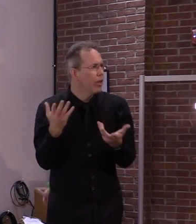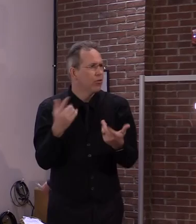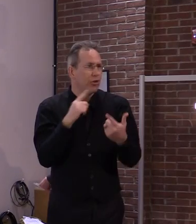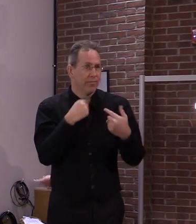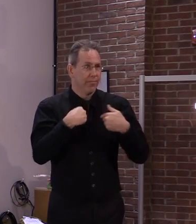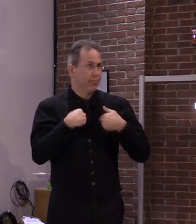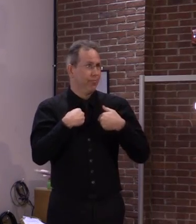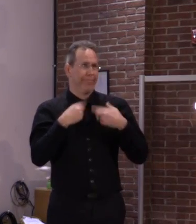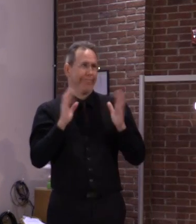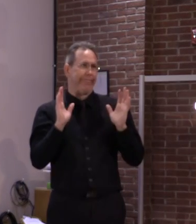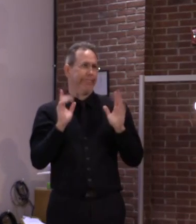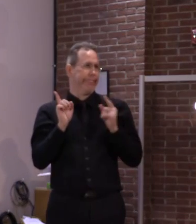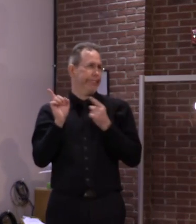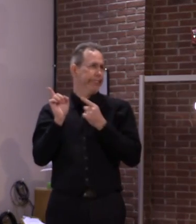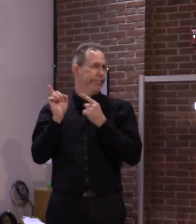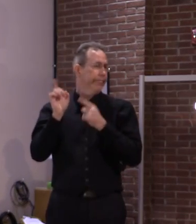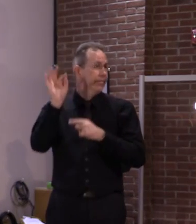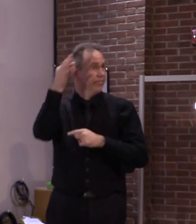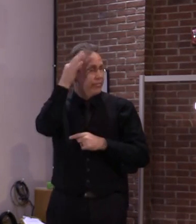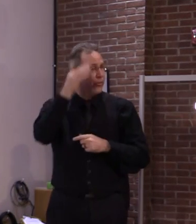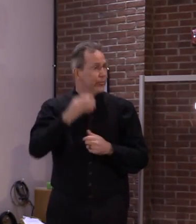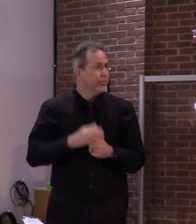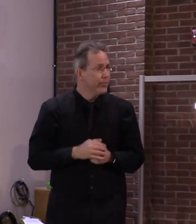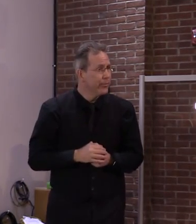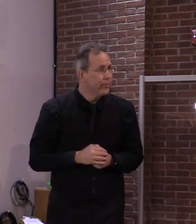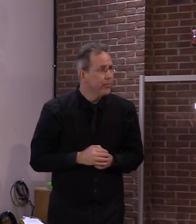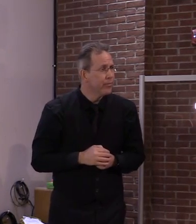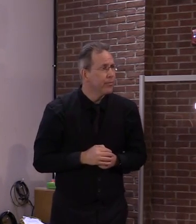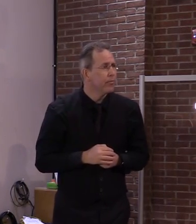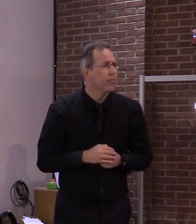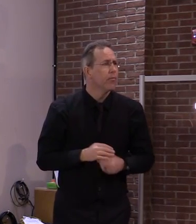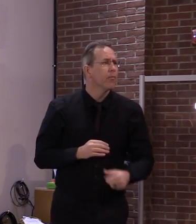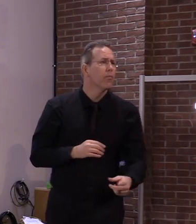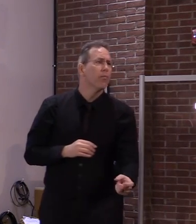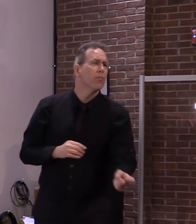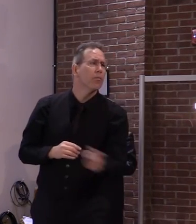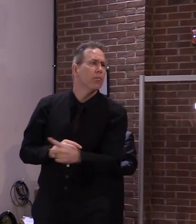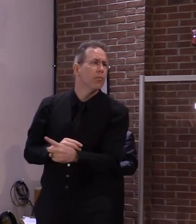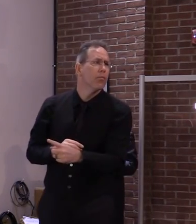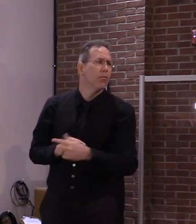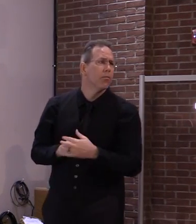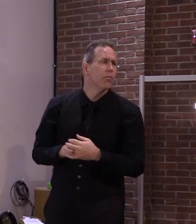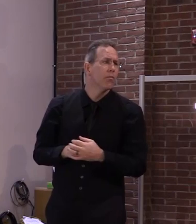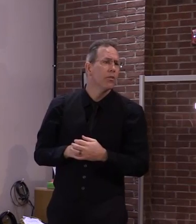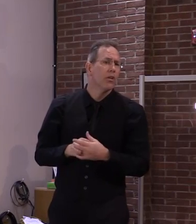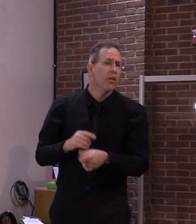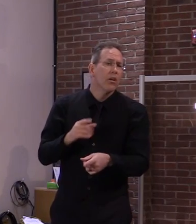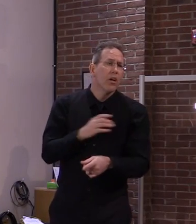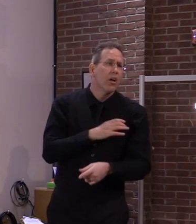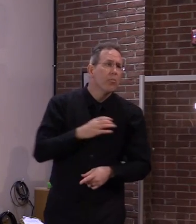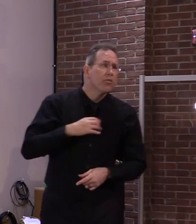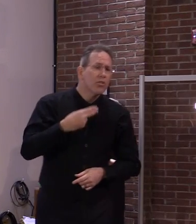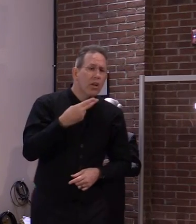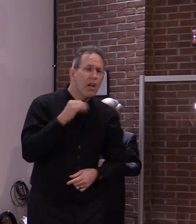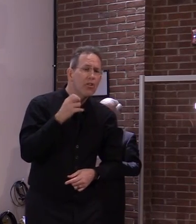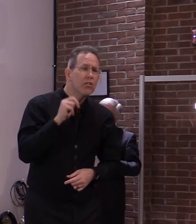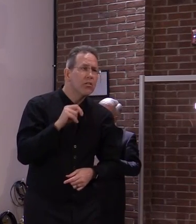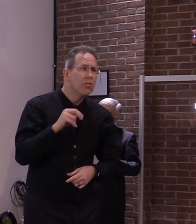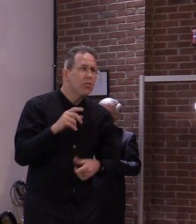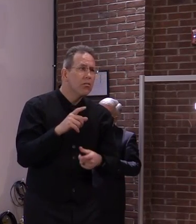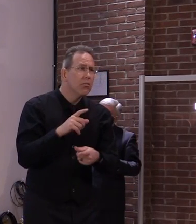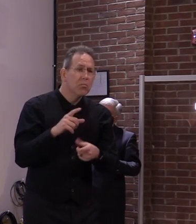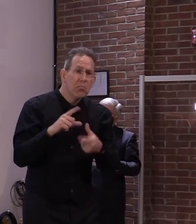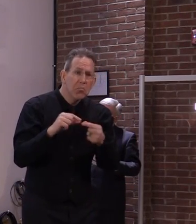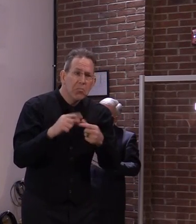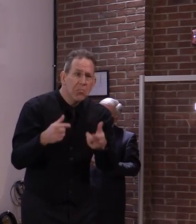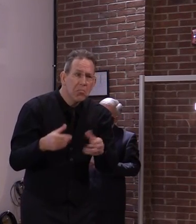I didn't know if Commissioner Harrington could fill us in on anything that maybe the Department of Labor would be working on with that. I'm not